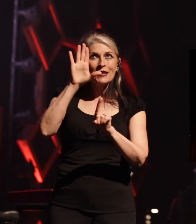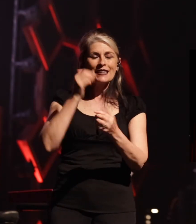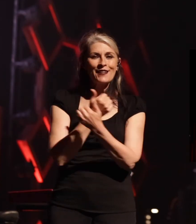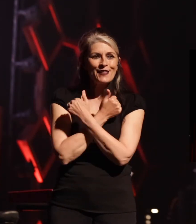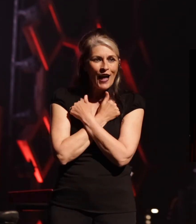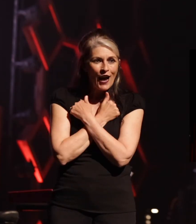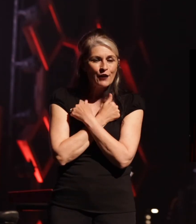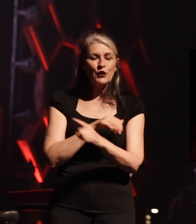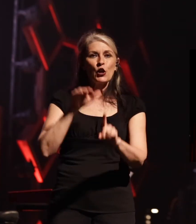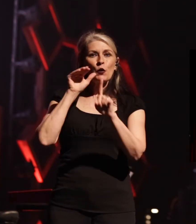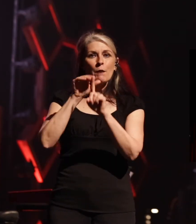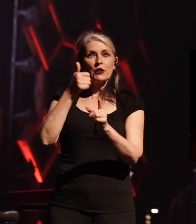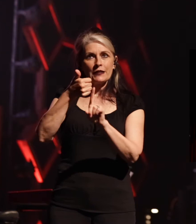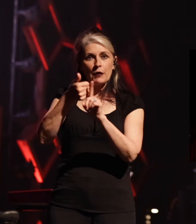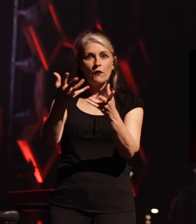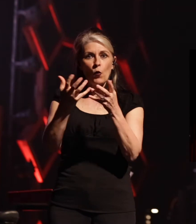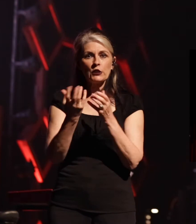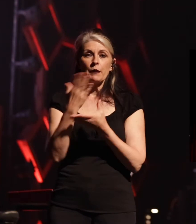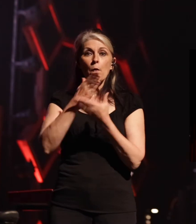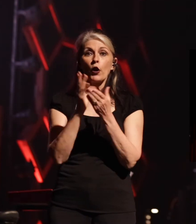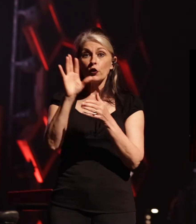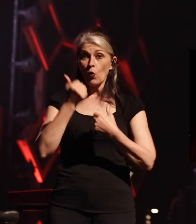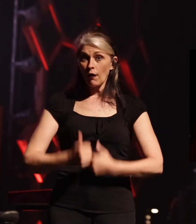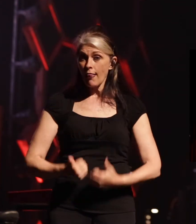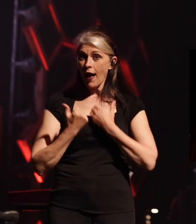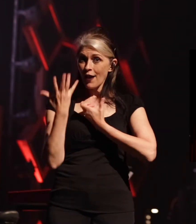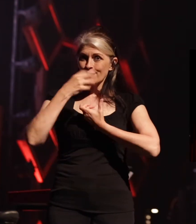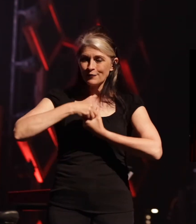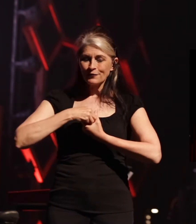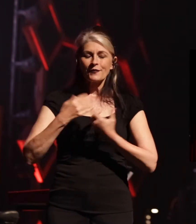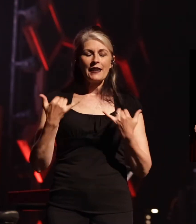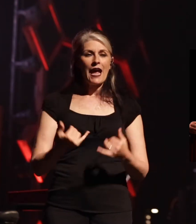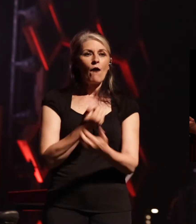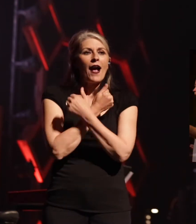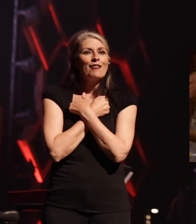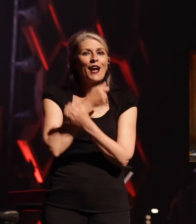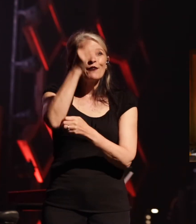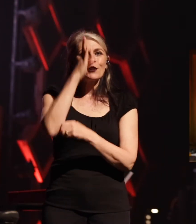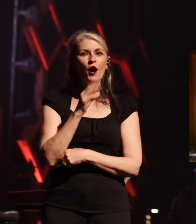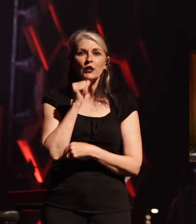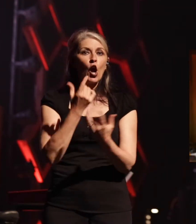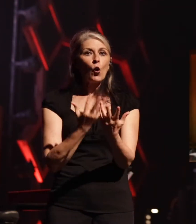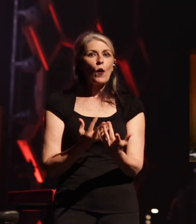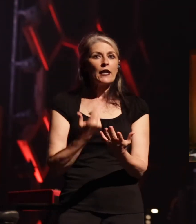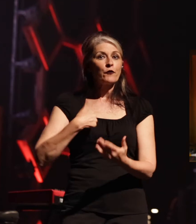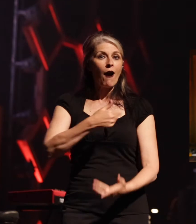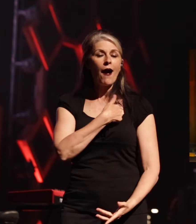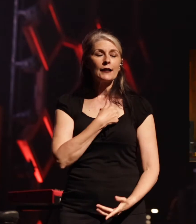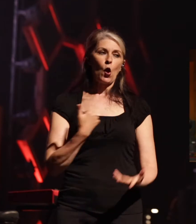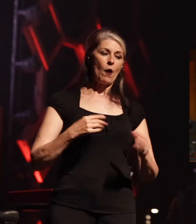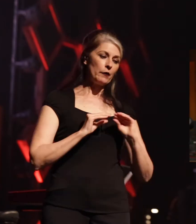that he wants to be a part of your life. And here's the thing that I love about God. God's not waiting for us to put ourselves together to meet with